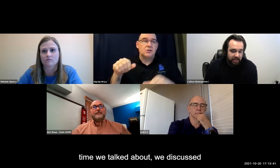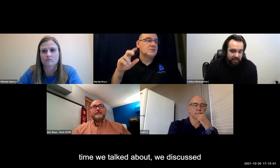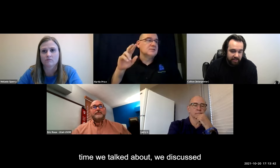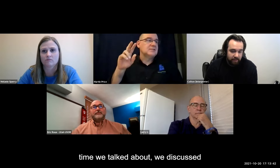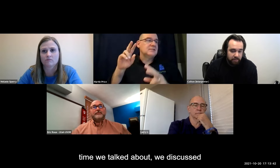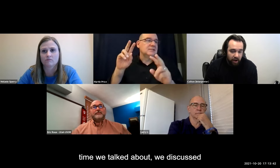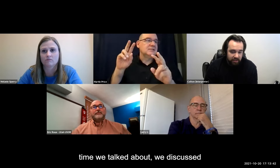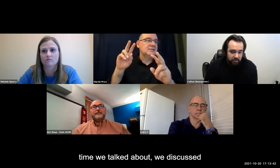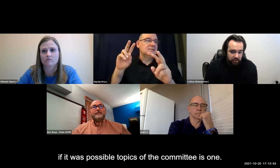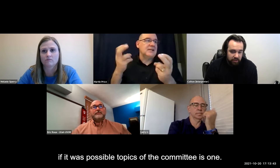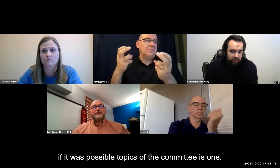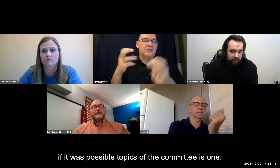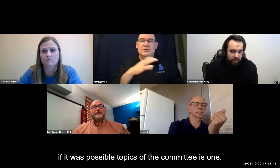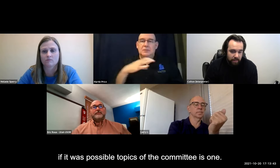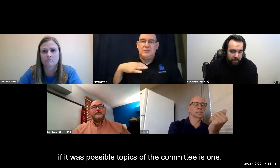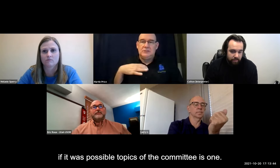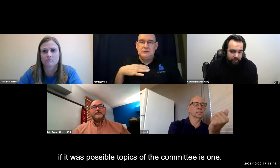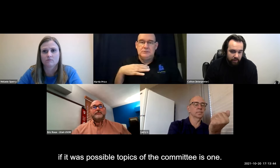we discussed if it was possible